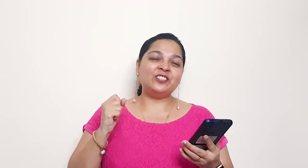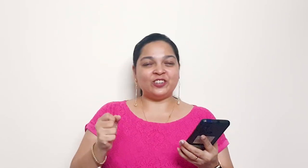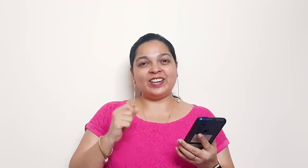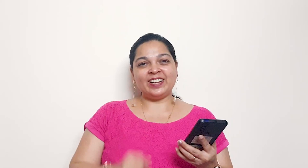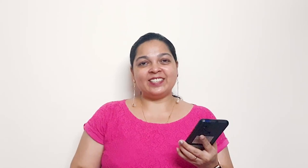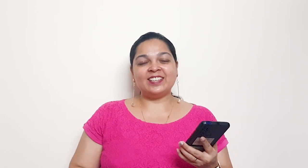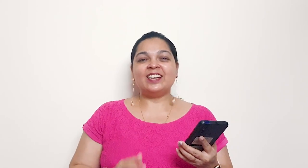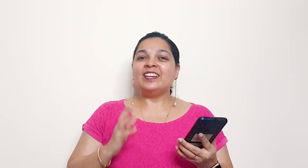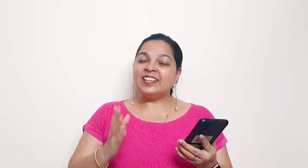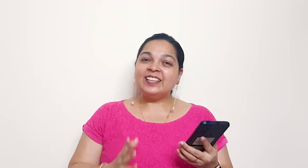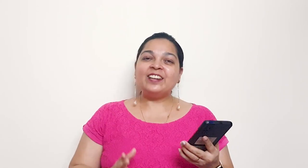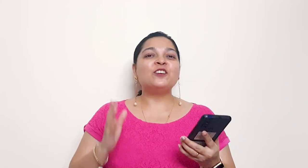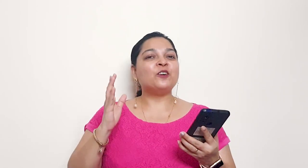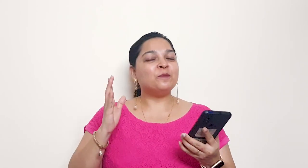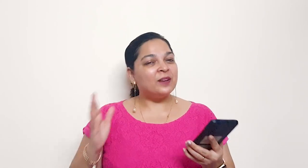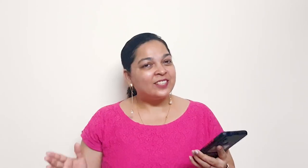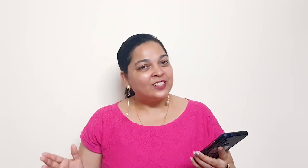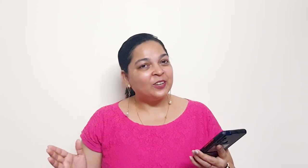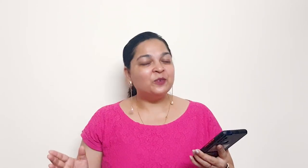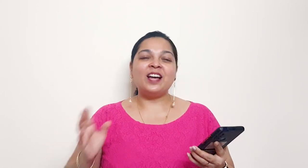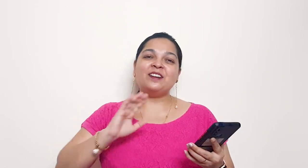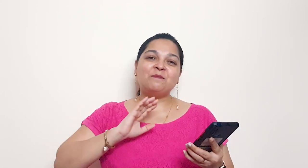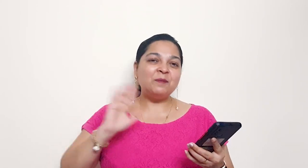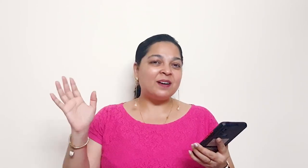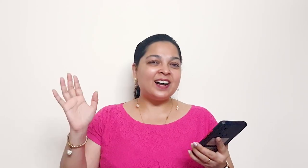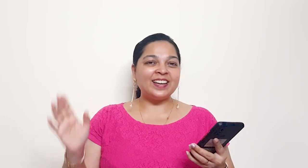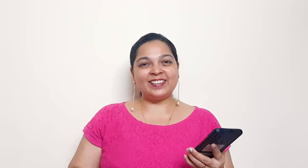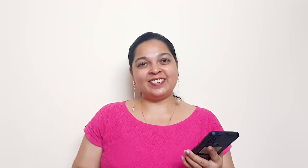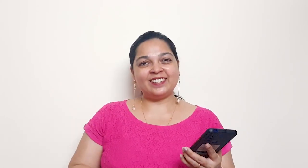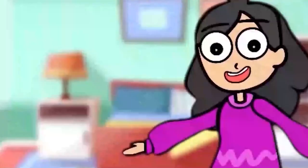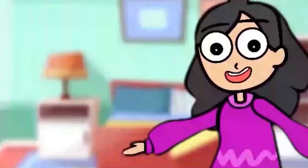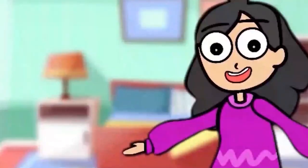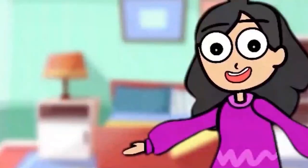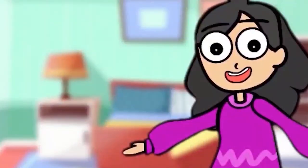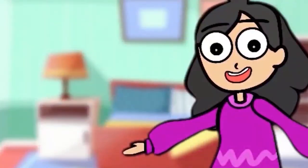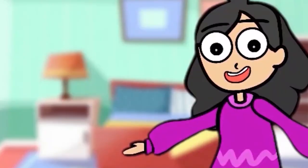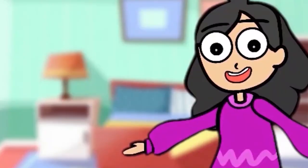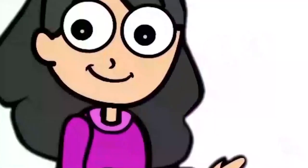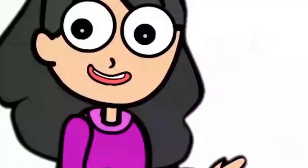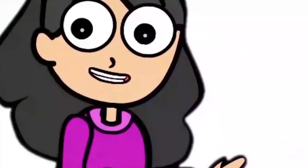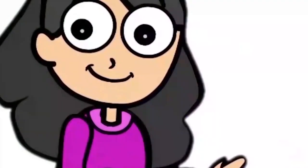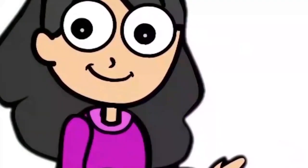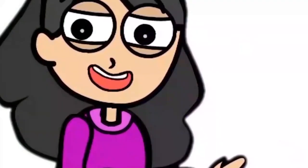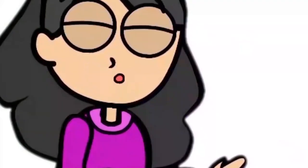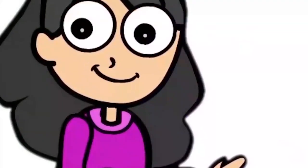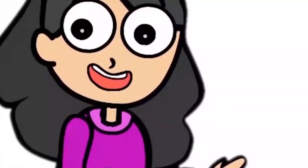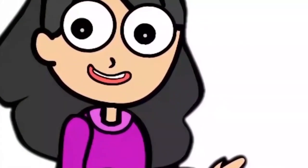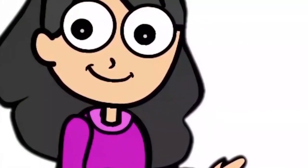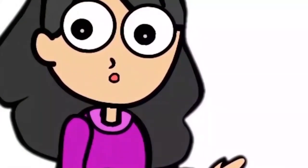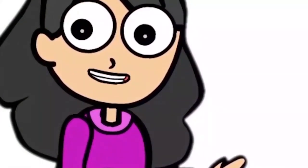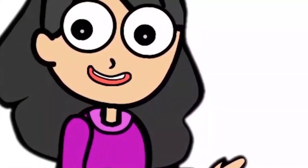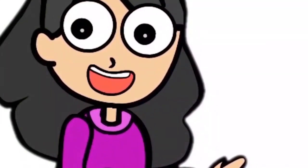that you're joining us. Till then, God bless you and bye-bye. Wow! We learned so